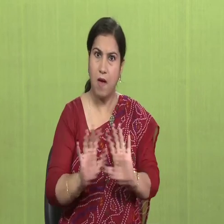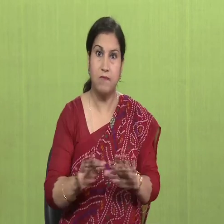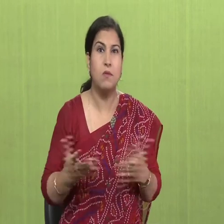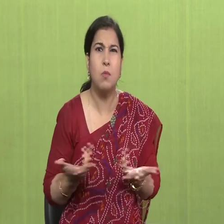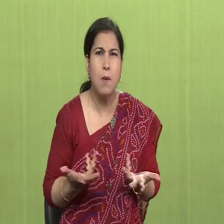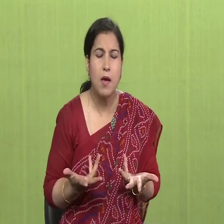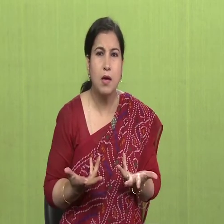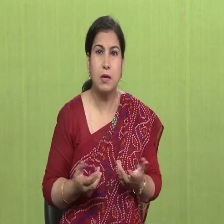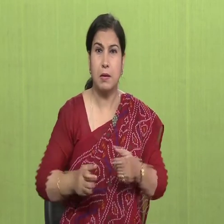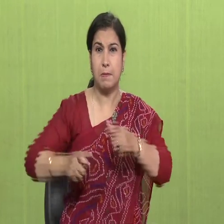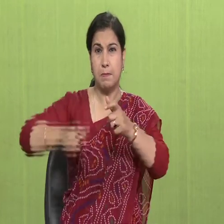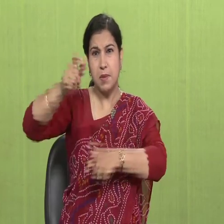activities?